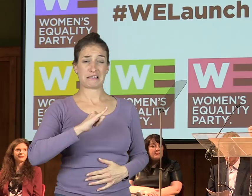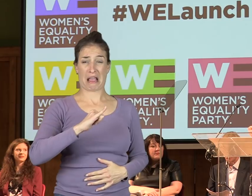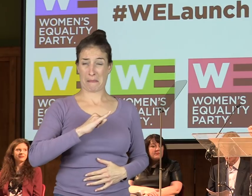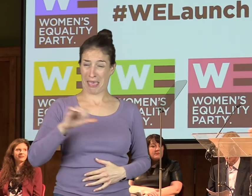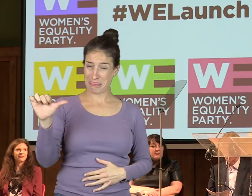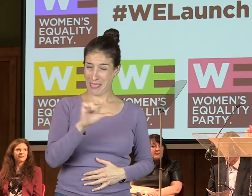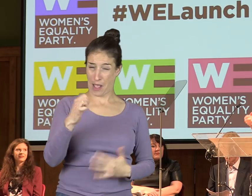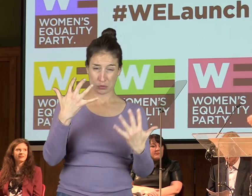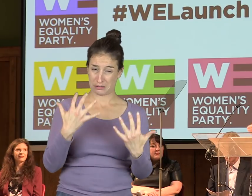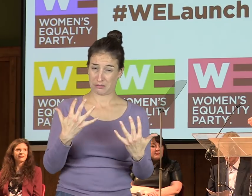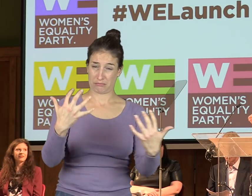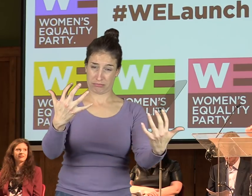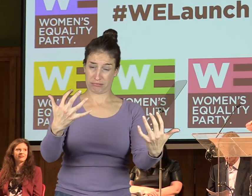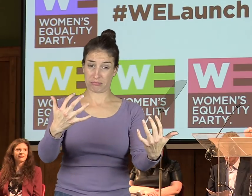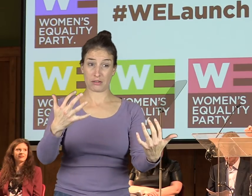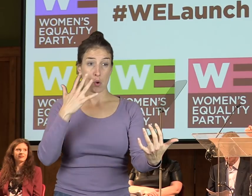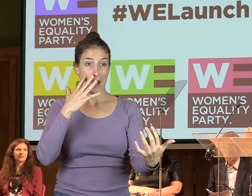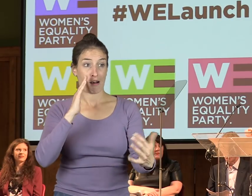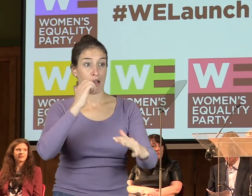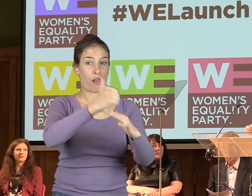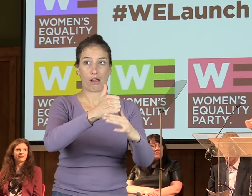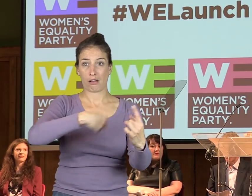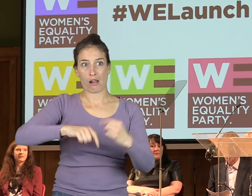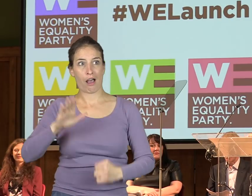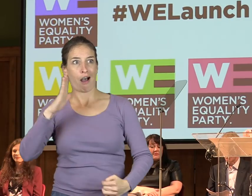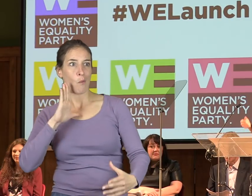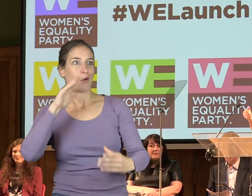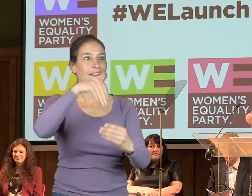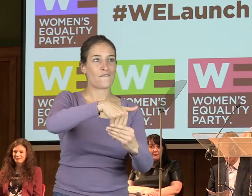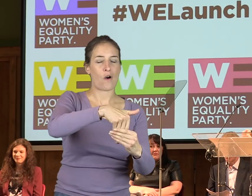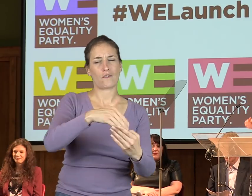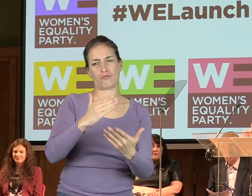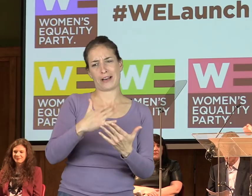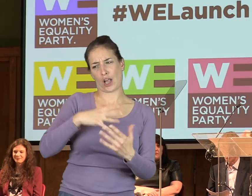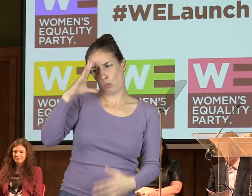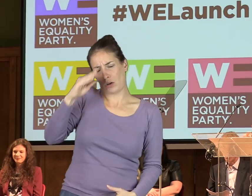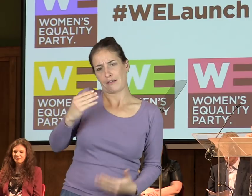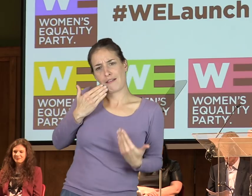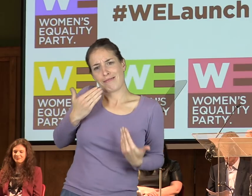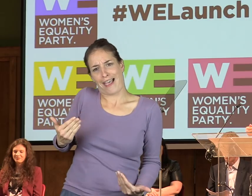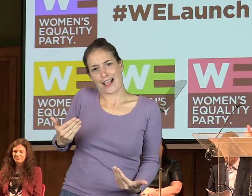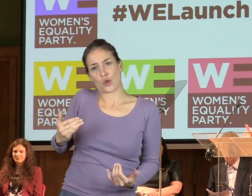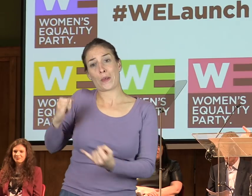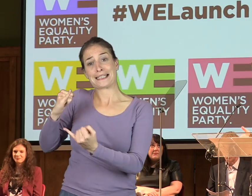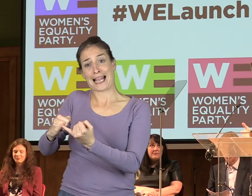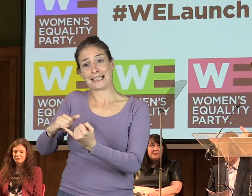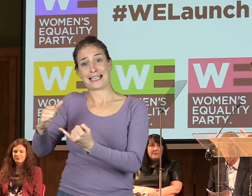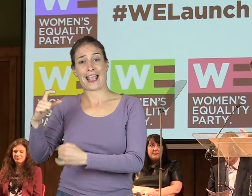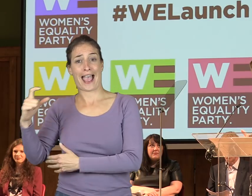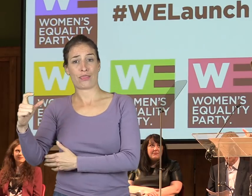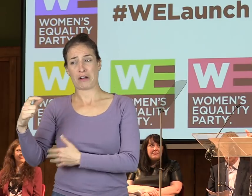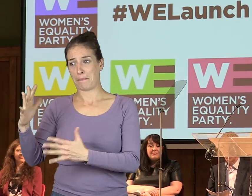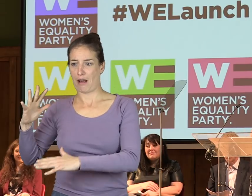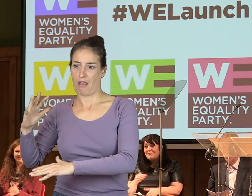to be part of this, I would like to thank Catherine and Sandy, whose courage and vision kick-started our extraordinary